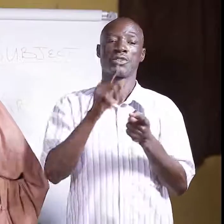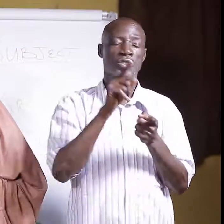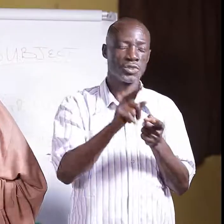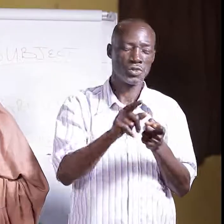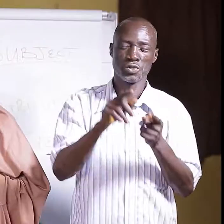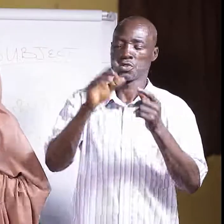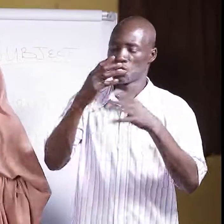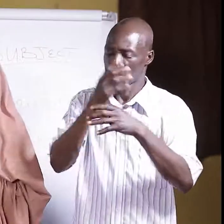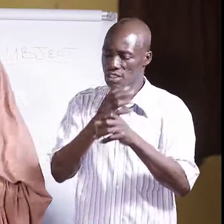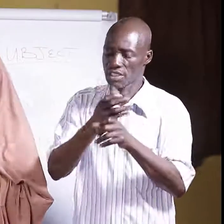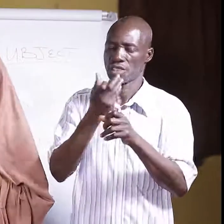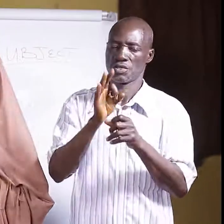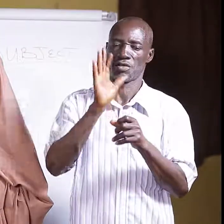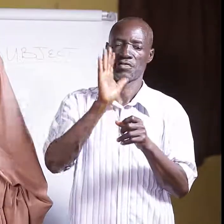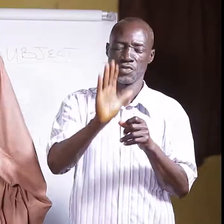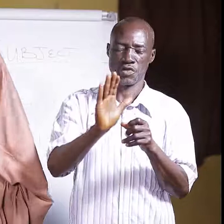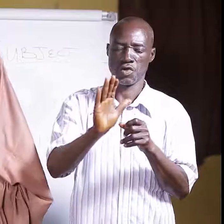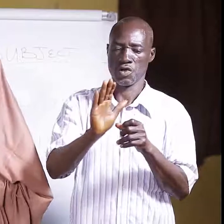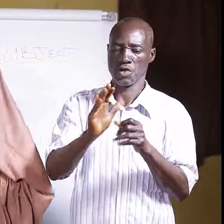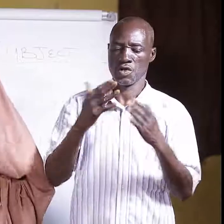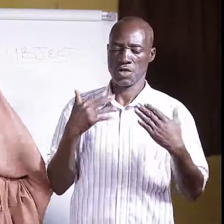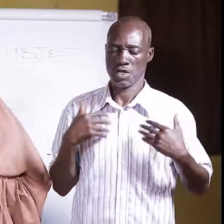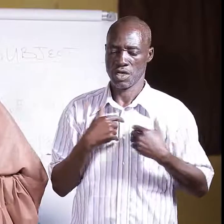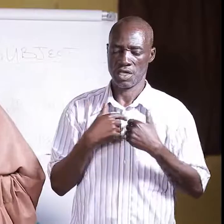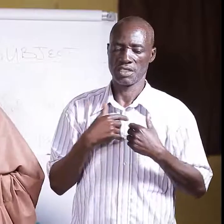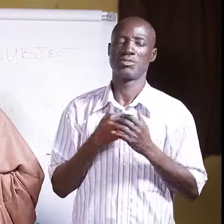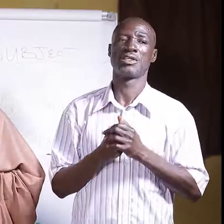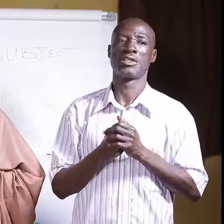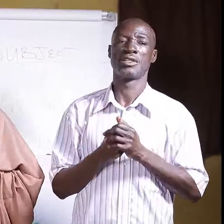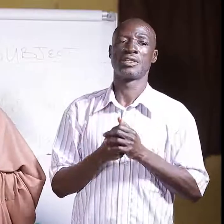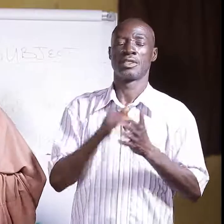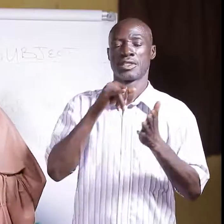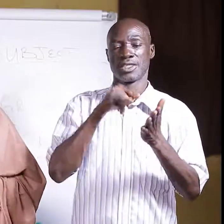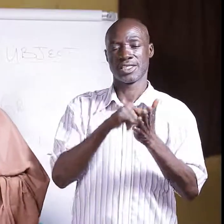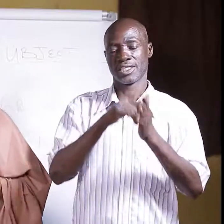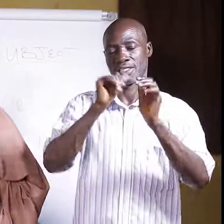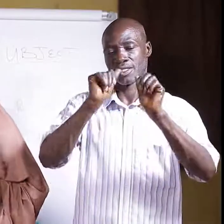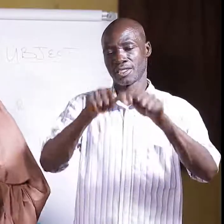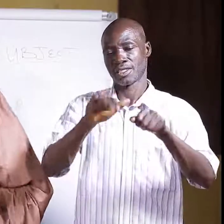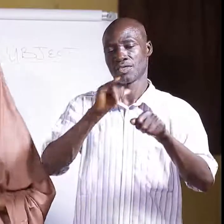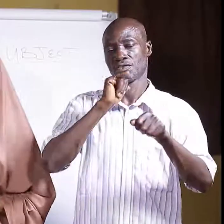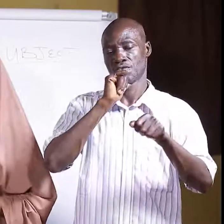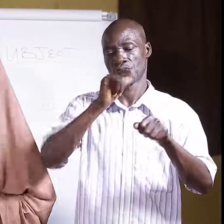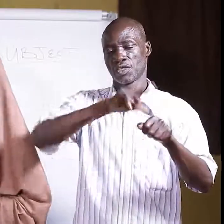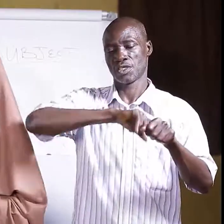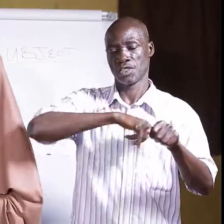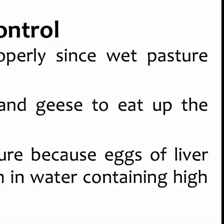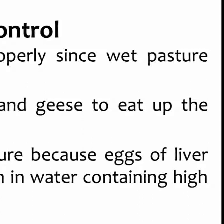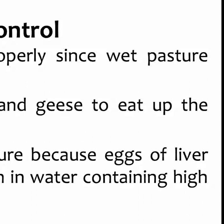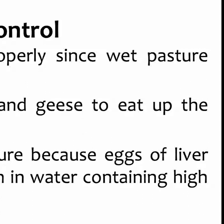the snails. So you should always drain properly your pasture so that the snail cannot live in